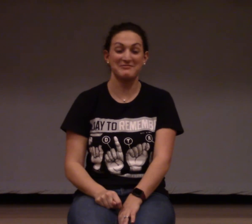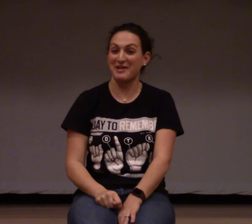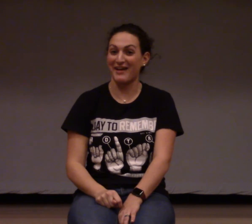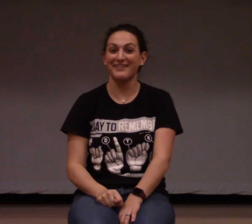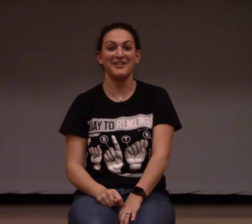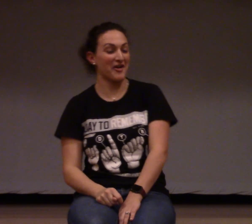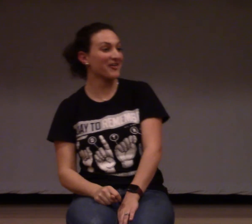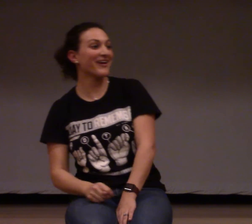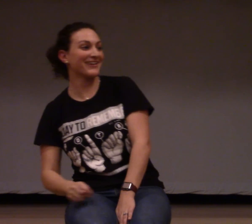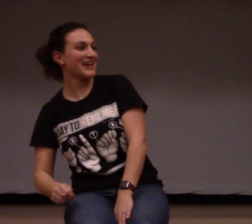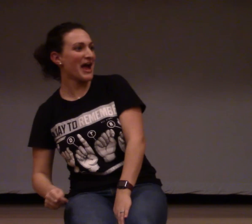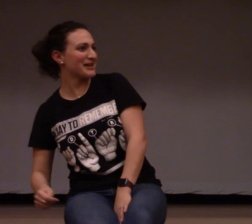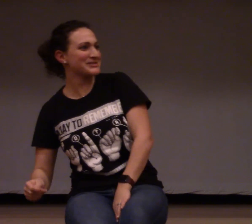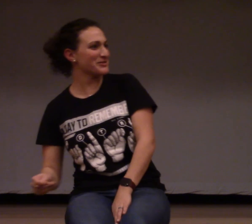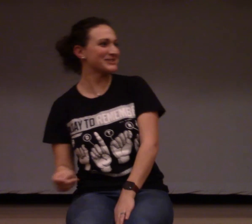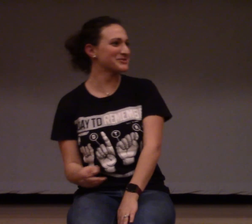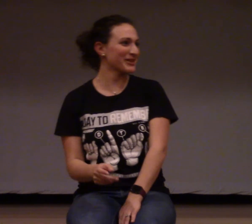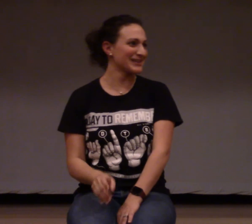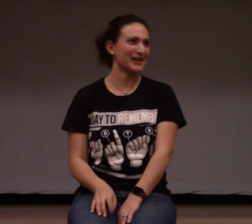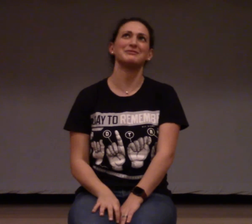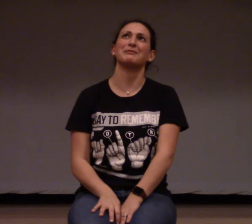Okay, all right. It didn't do it last time, so I'm like,